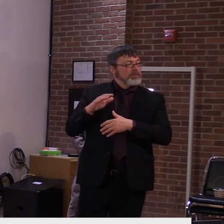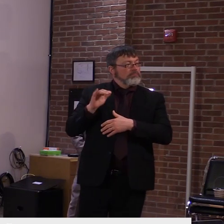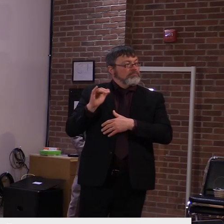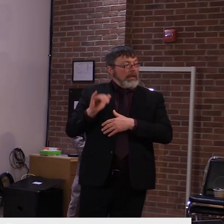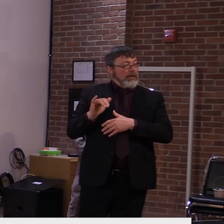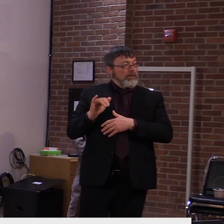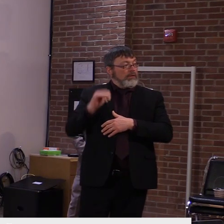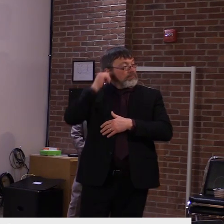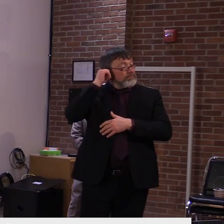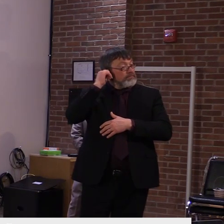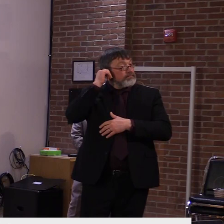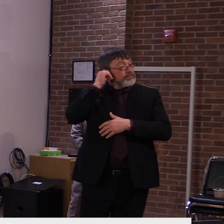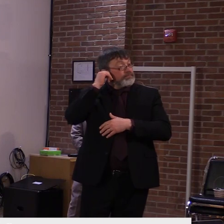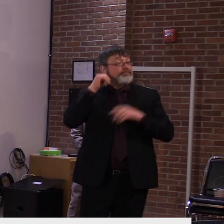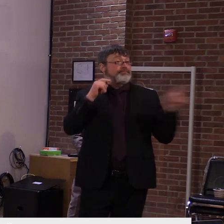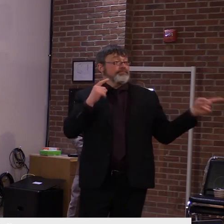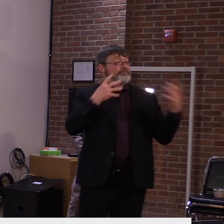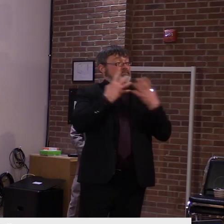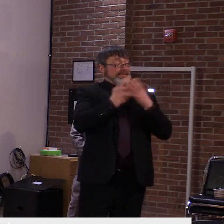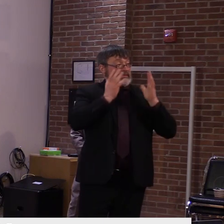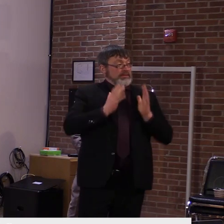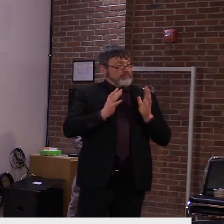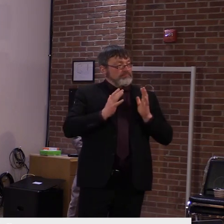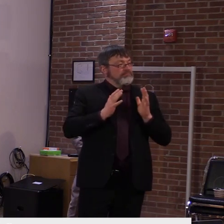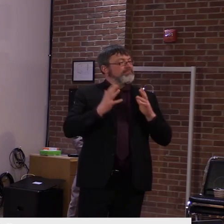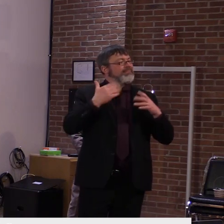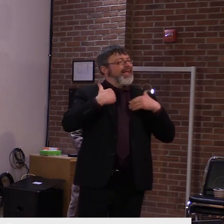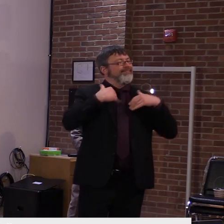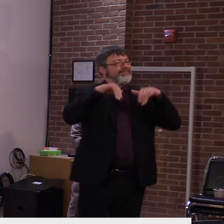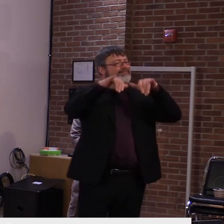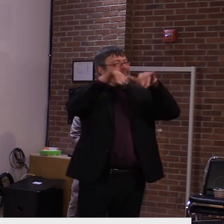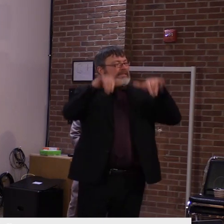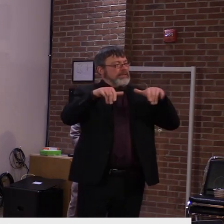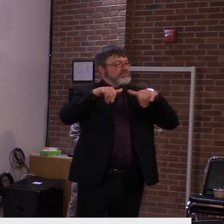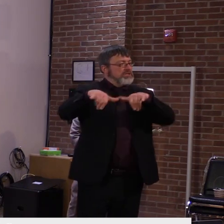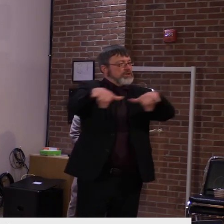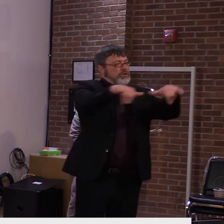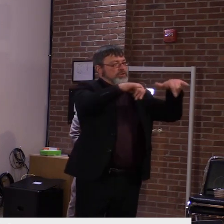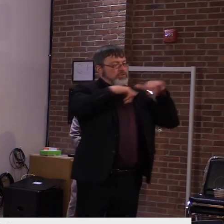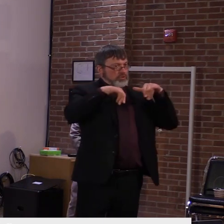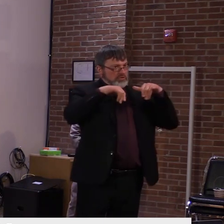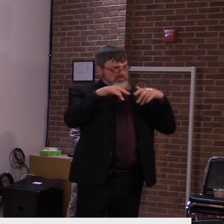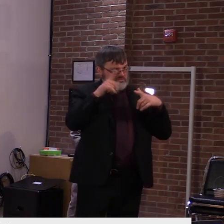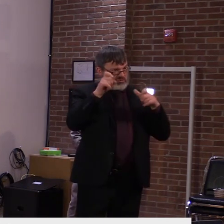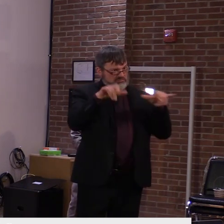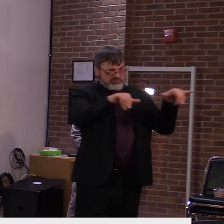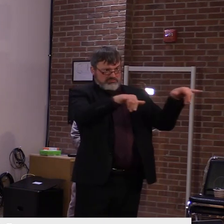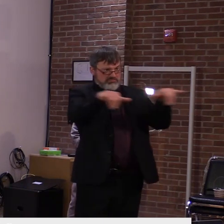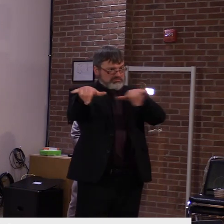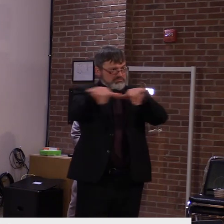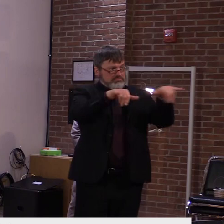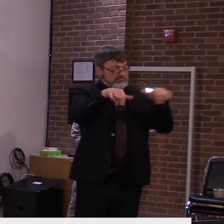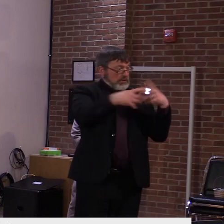the oxygen levels and temperature? I would sure hope so. Any human being.